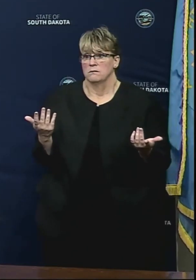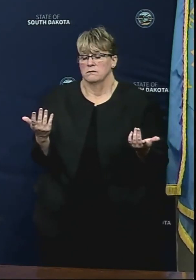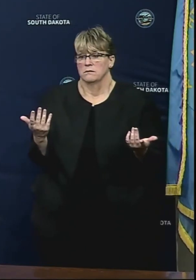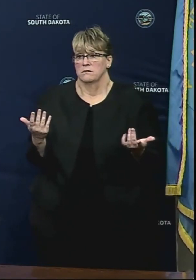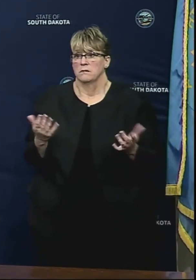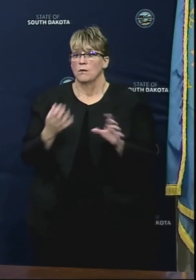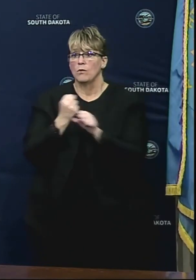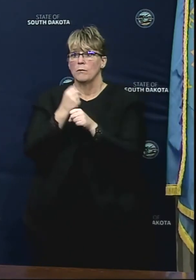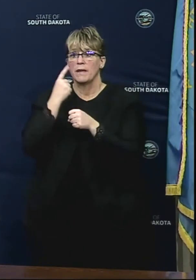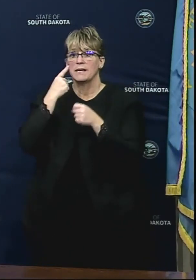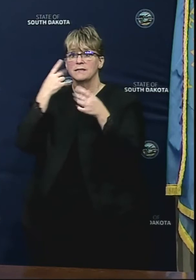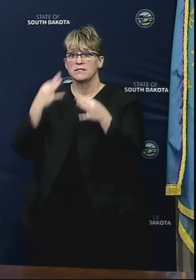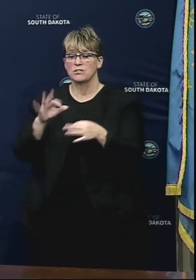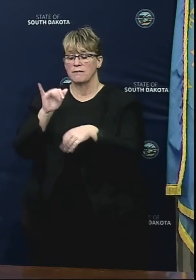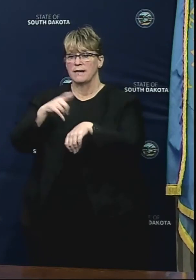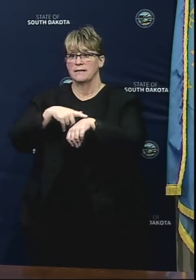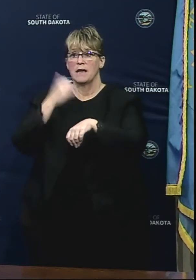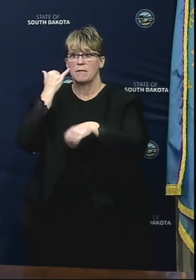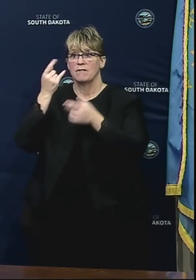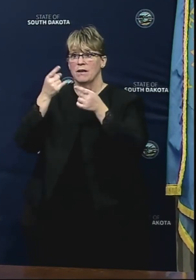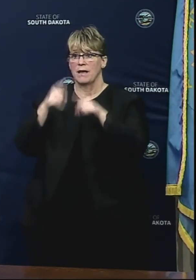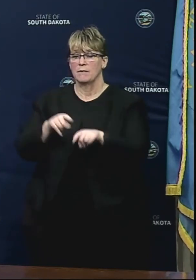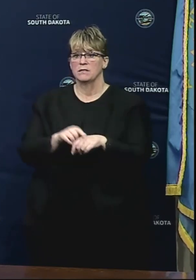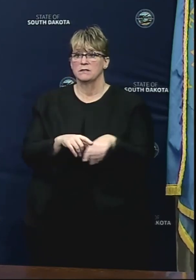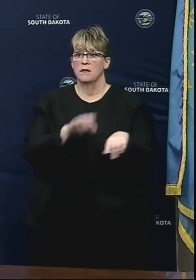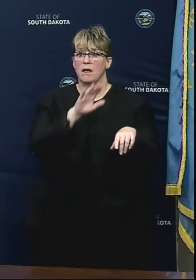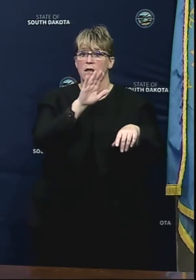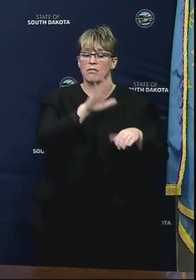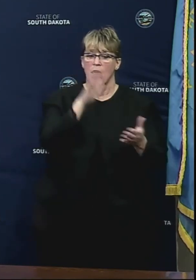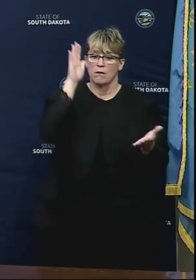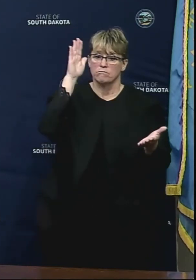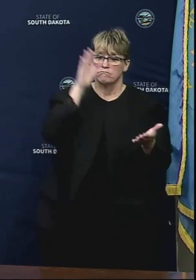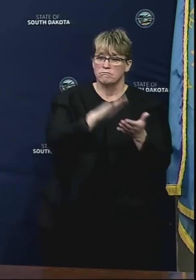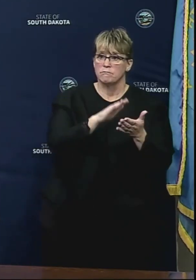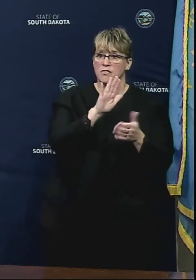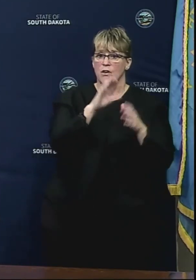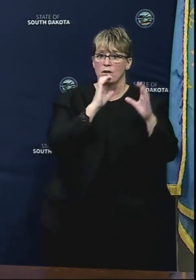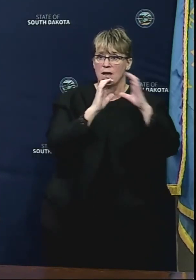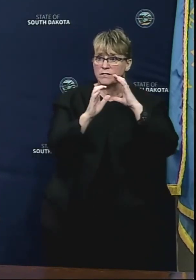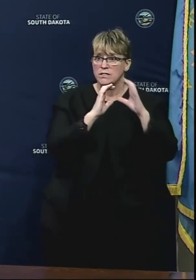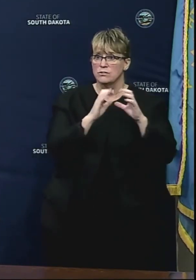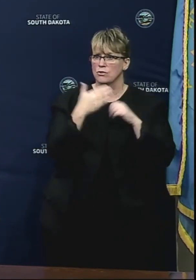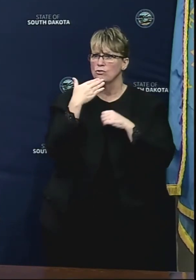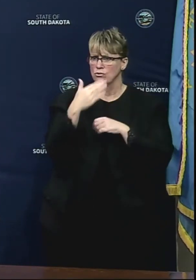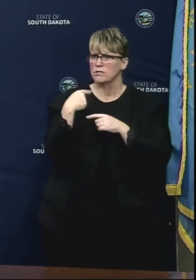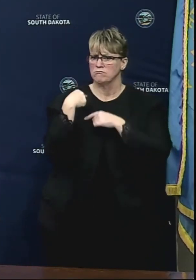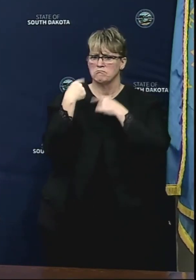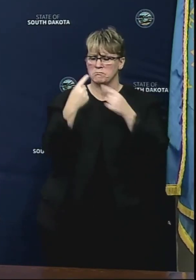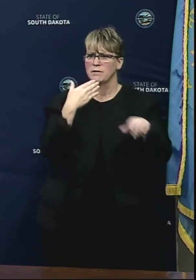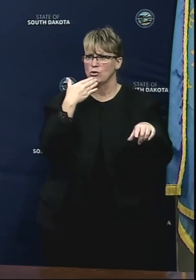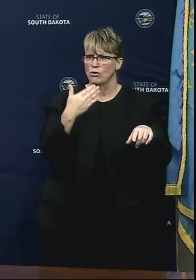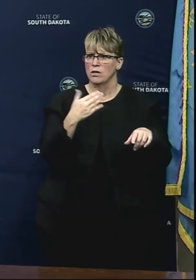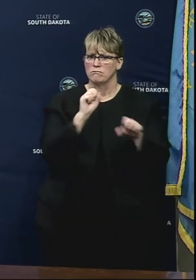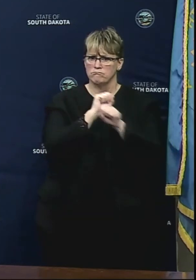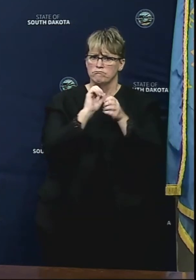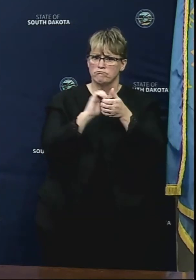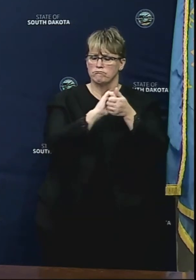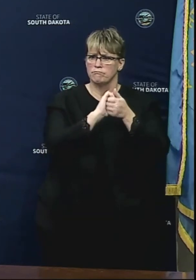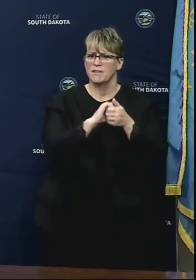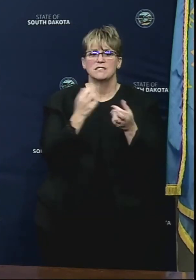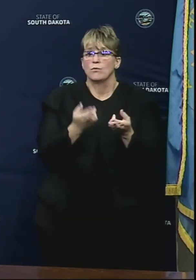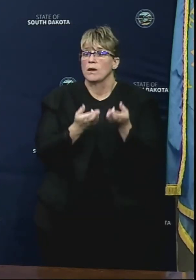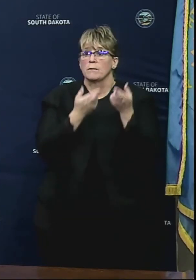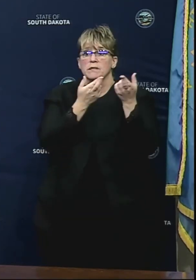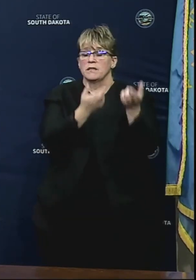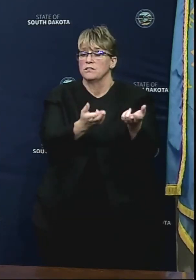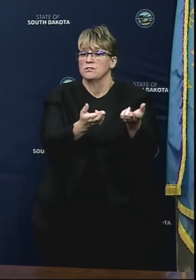We'll make a decision at that time. Their mitigation measures in our conversations have gone well so far. This is a